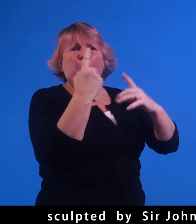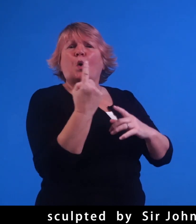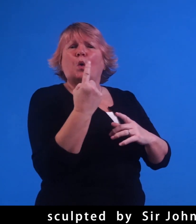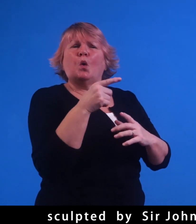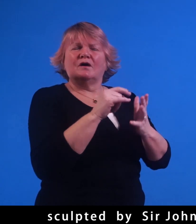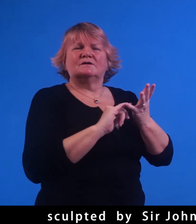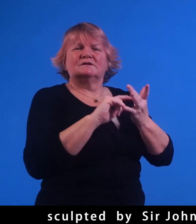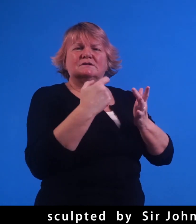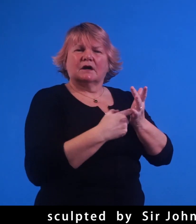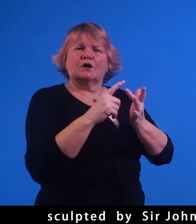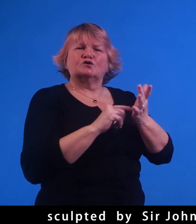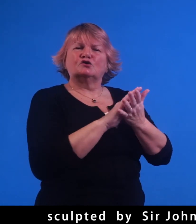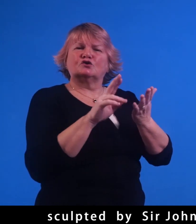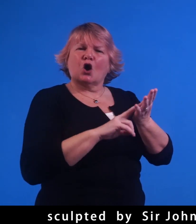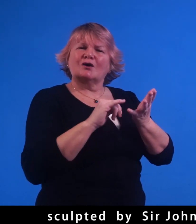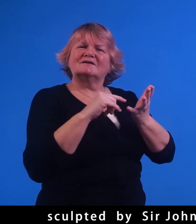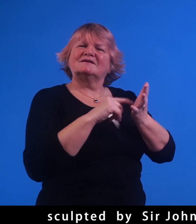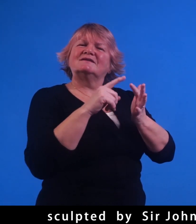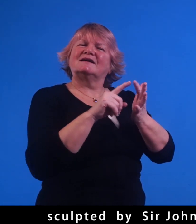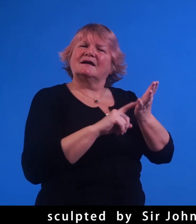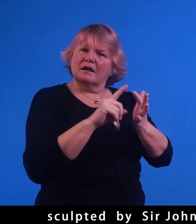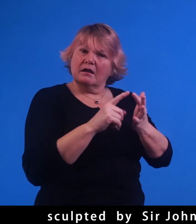sculpted by Sir John Steele from Carrara marble.